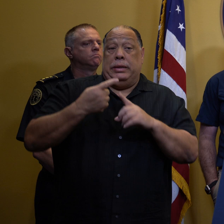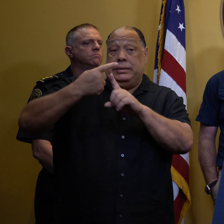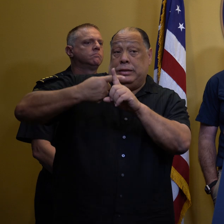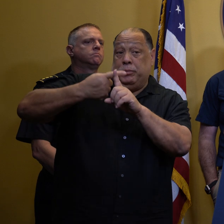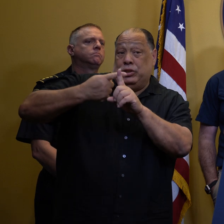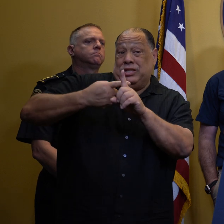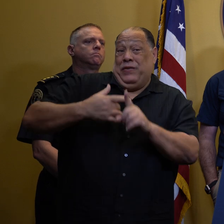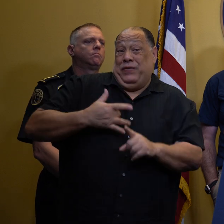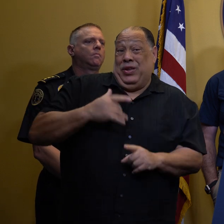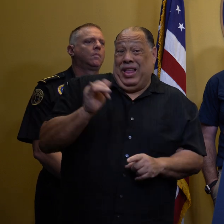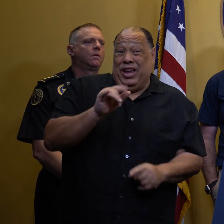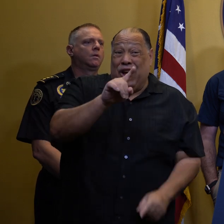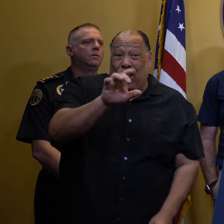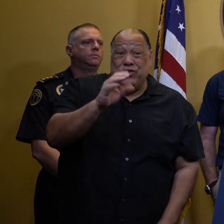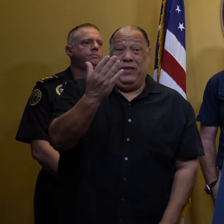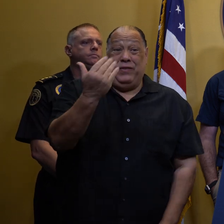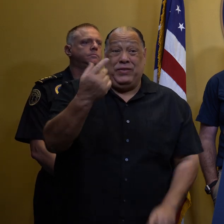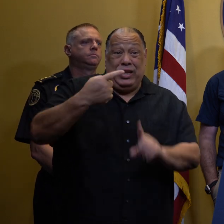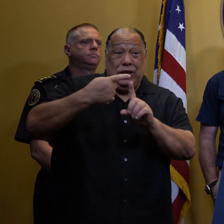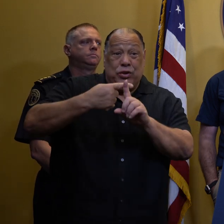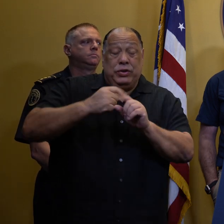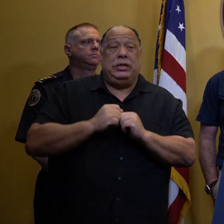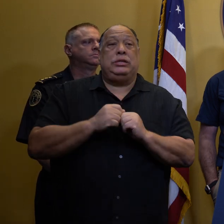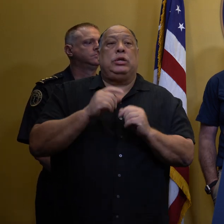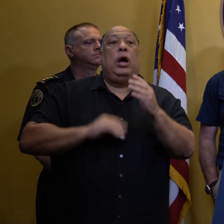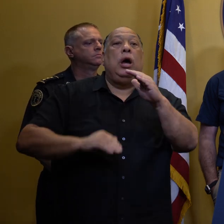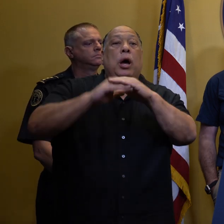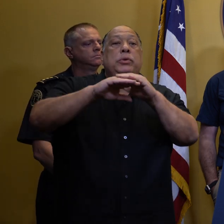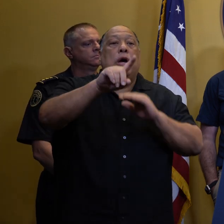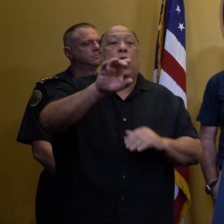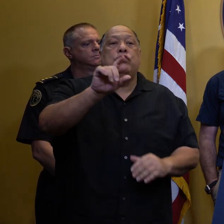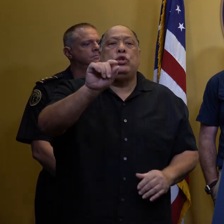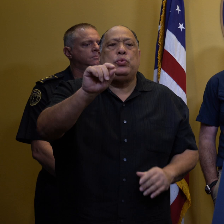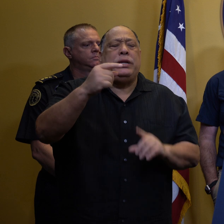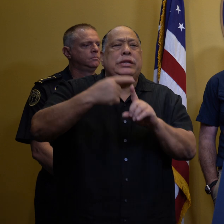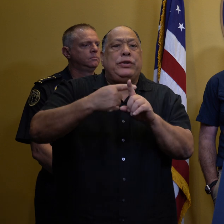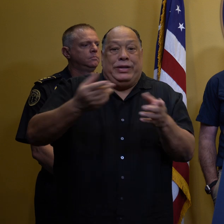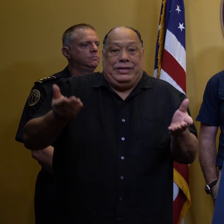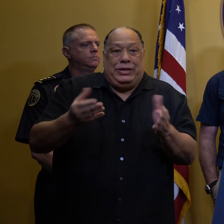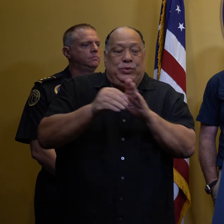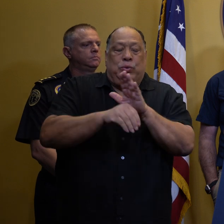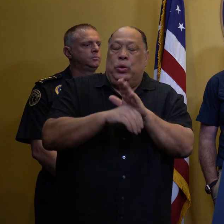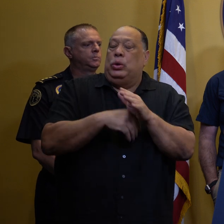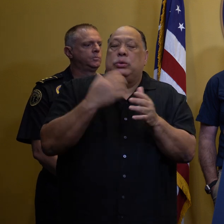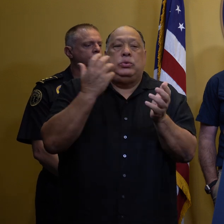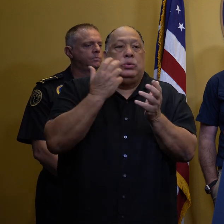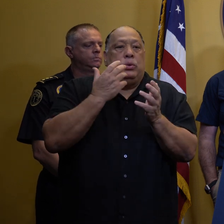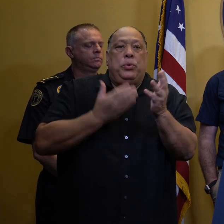temperatures that feel like 115 to 120 degrees in our city. And again,